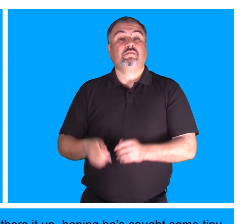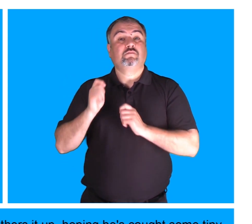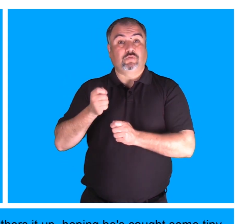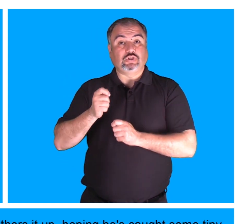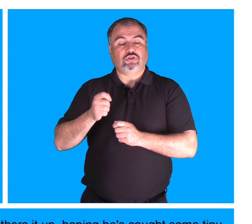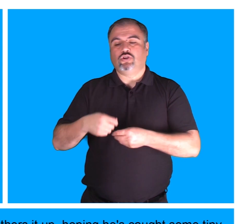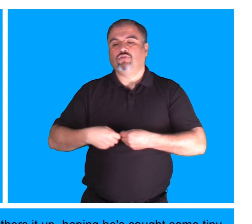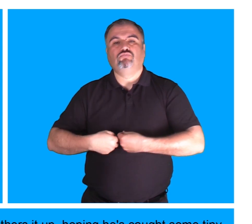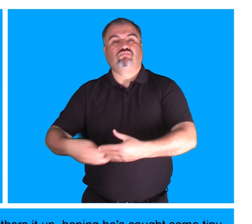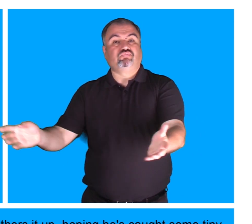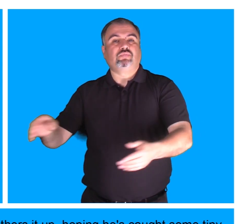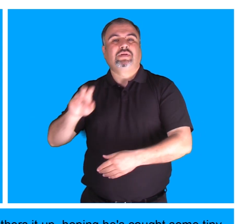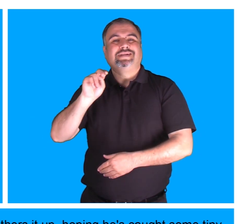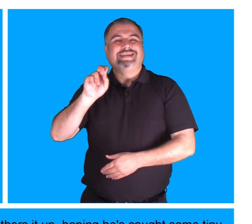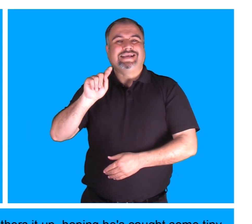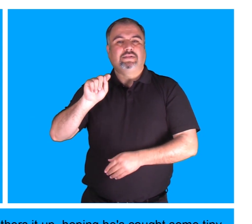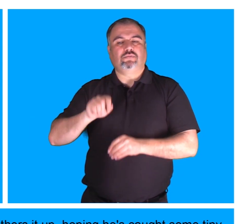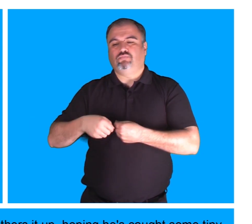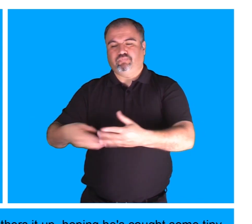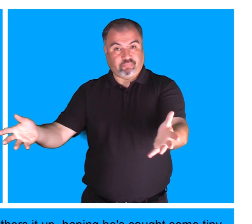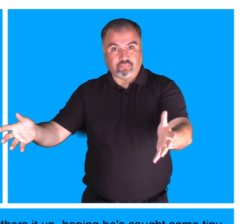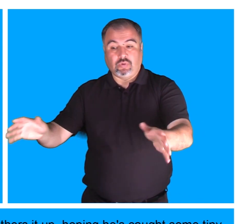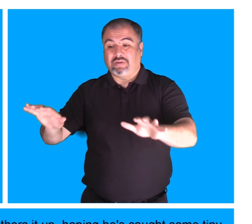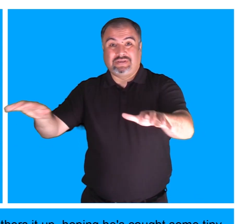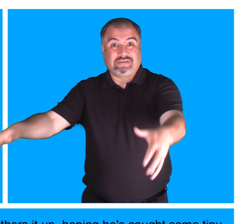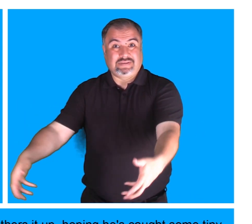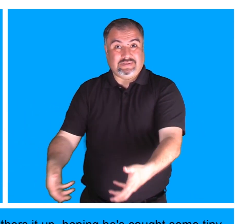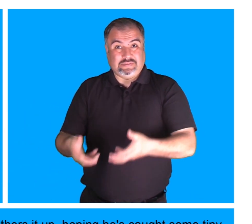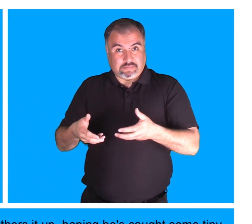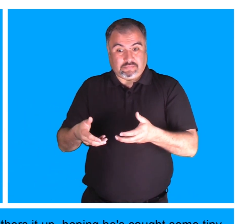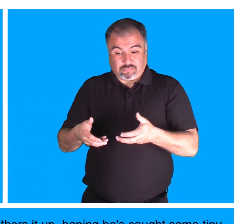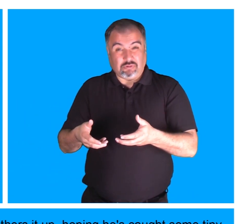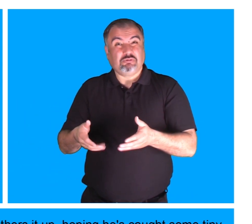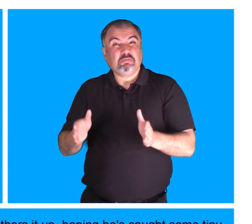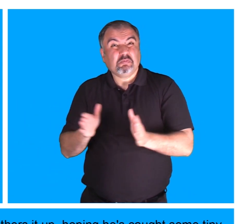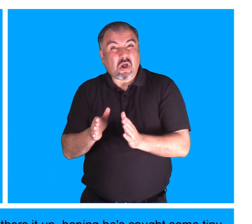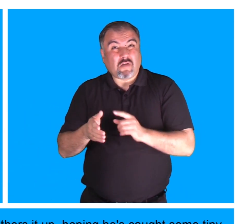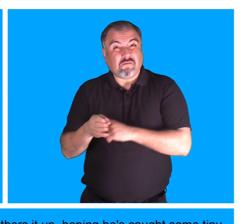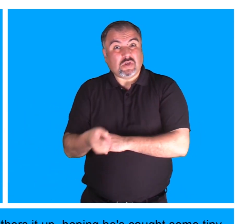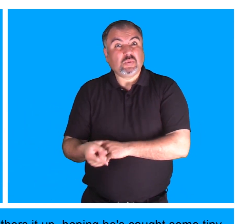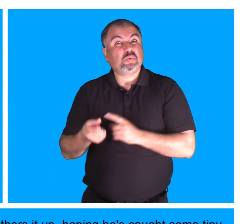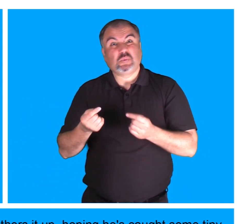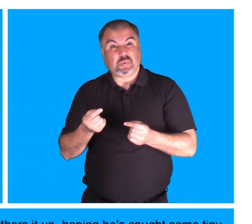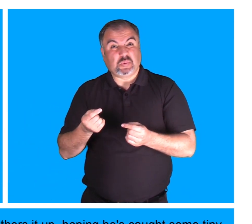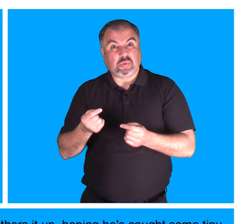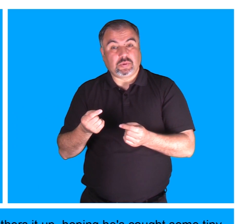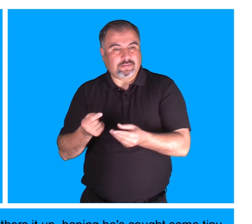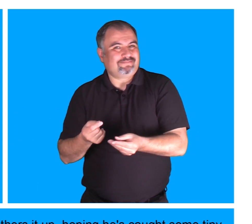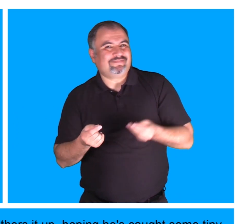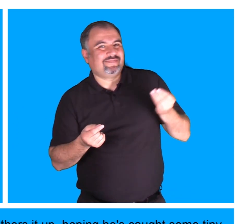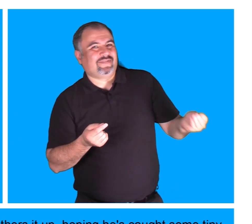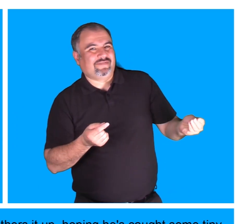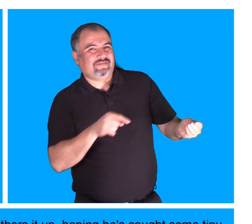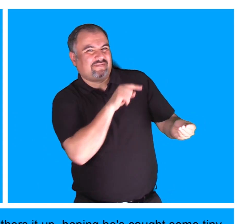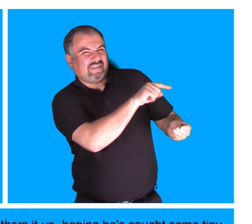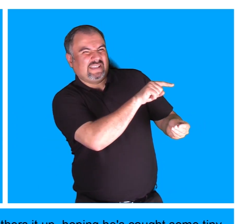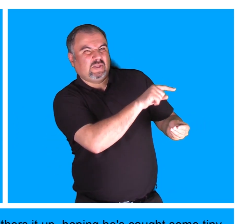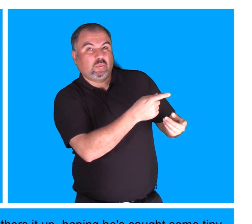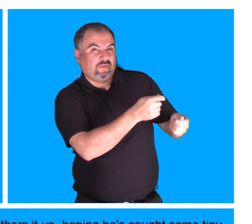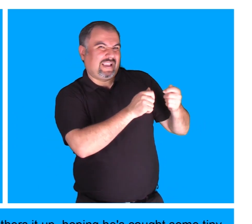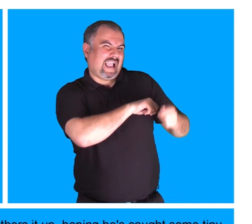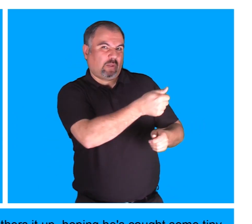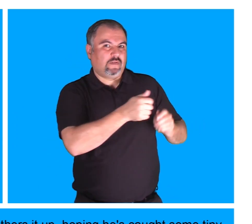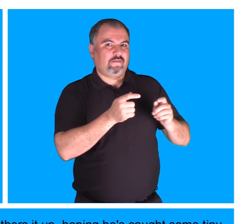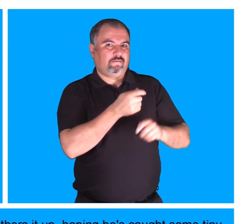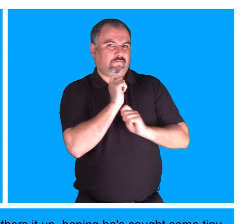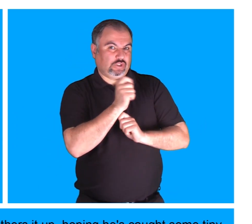Here you can see a fisherman preparing to throw out his net in order to gather some small fish. He will give the